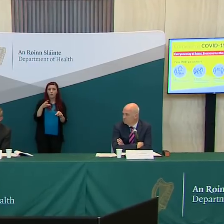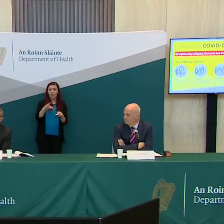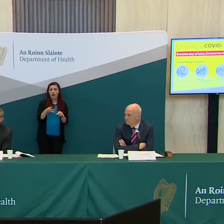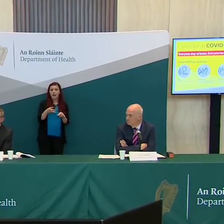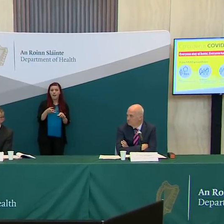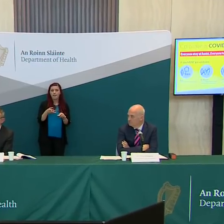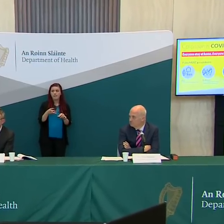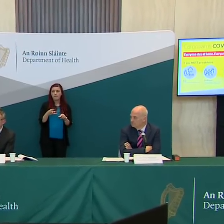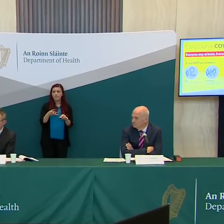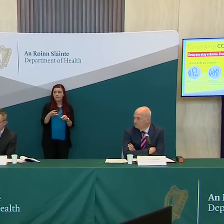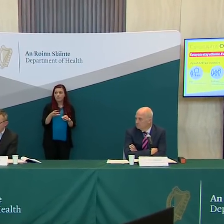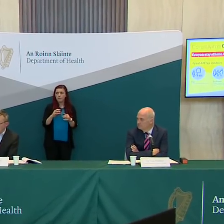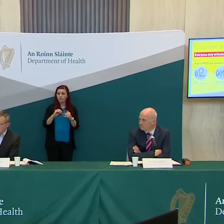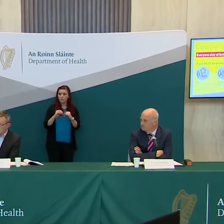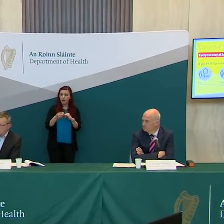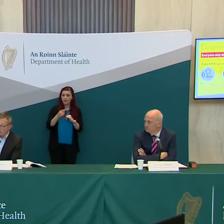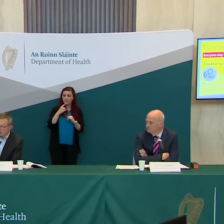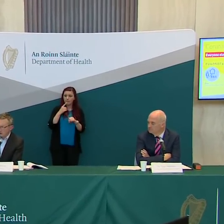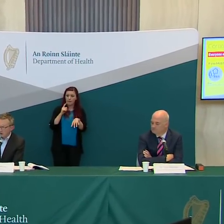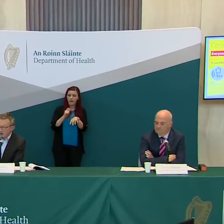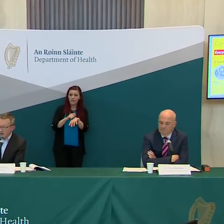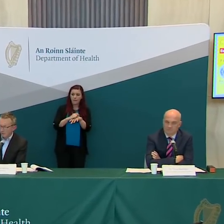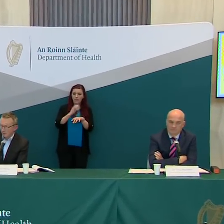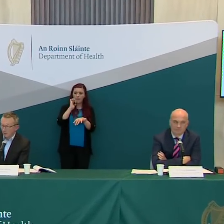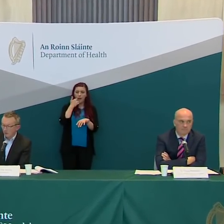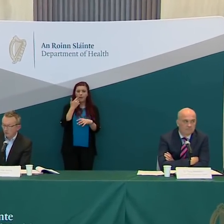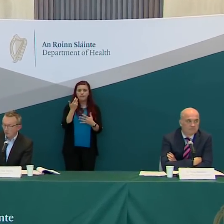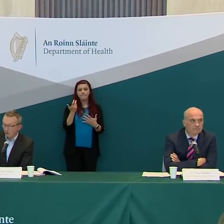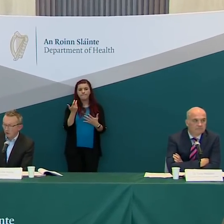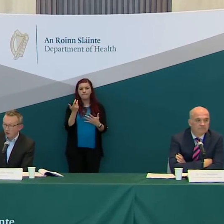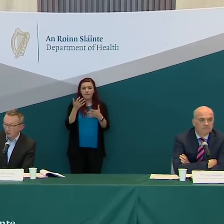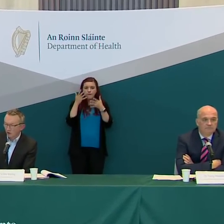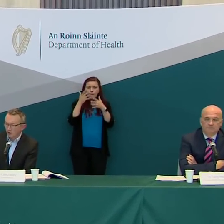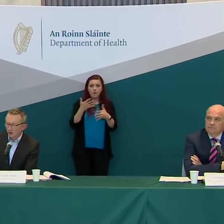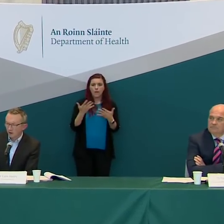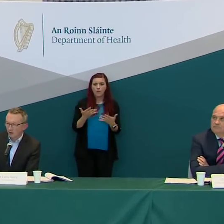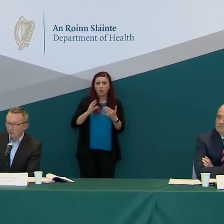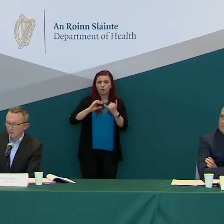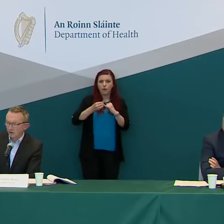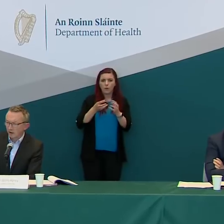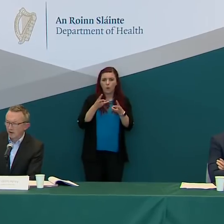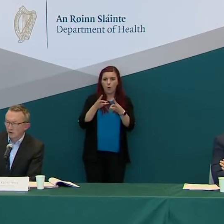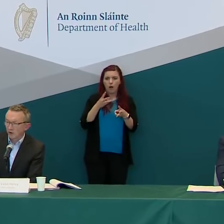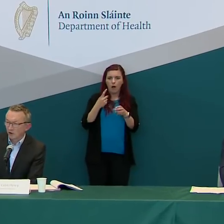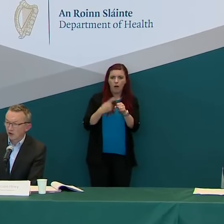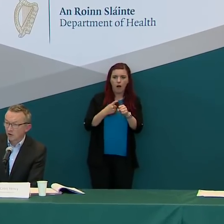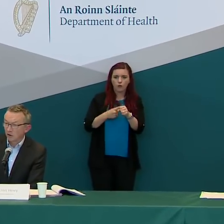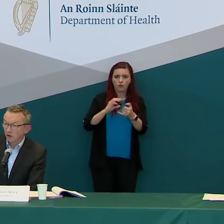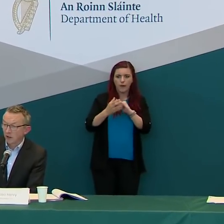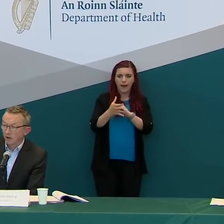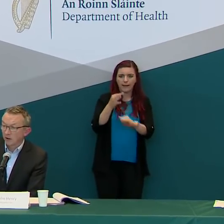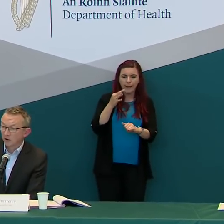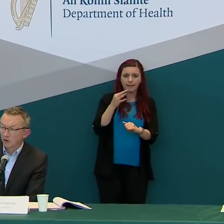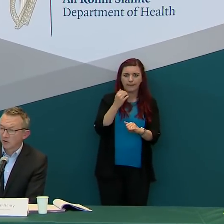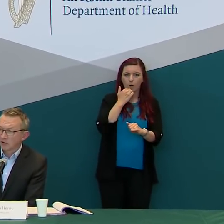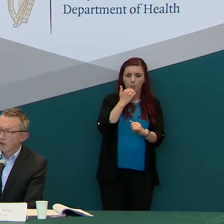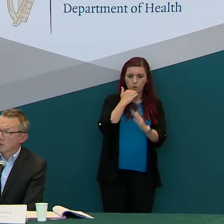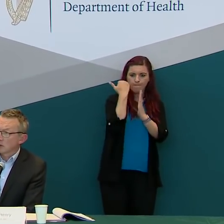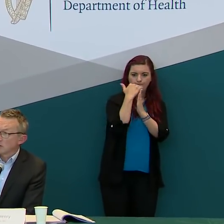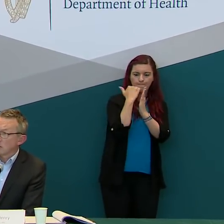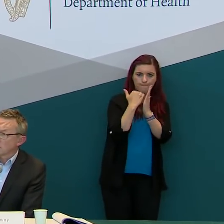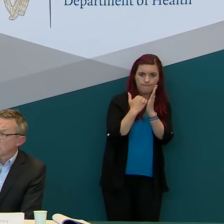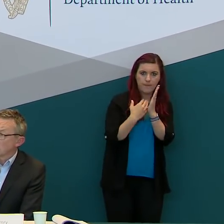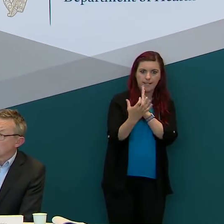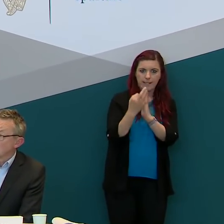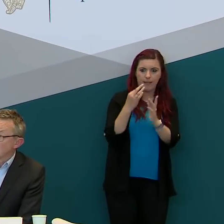because there's rightfully quite a lot of focus on this. We've been working hard to try and get these figures down to get the turnaround time